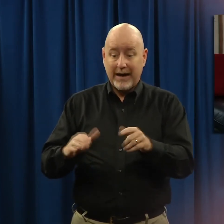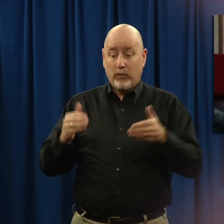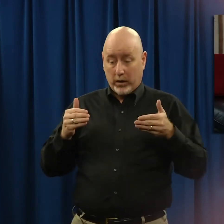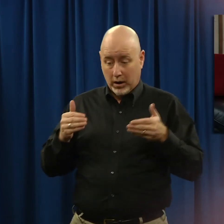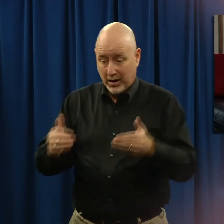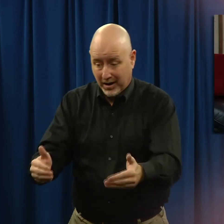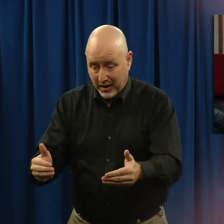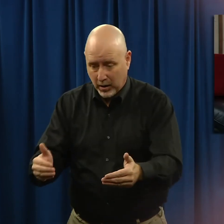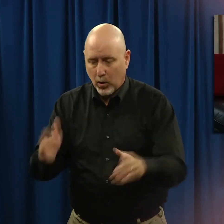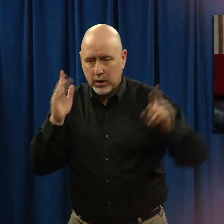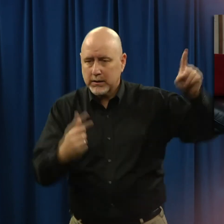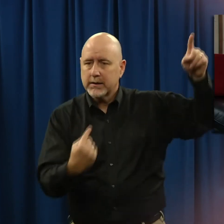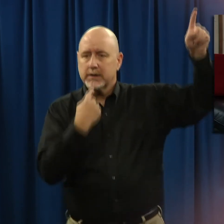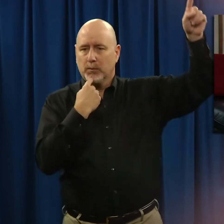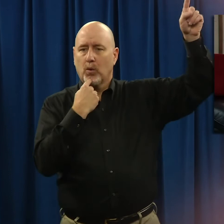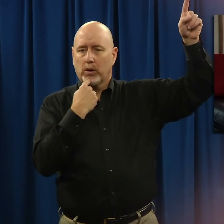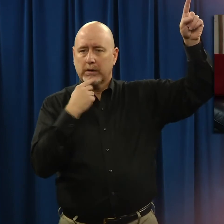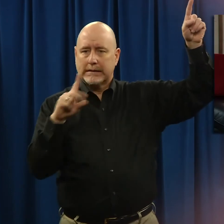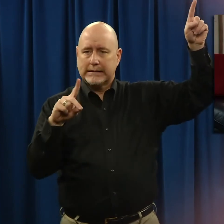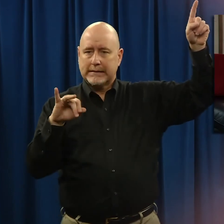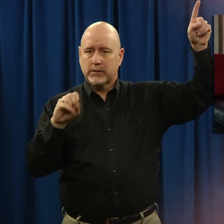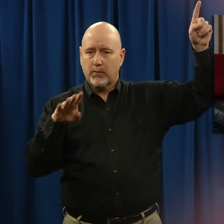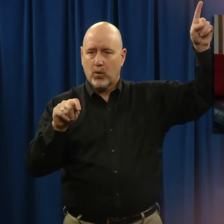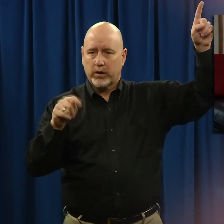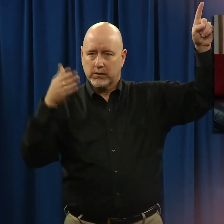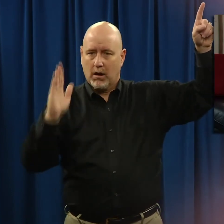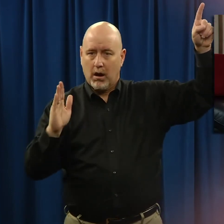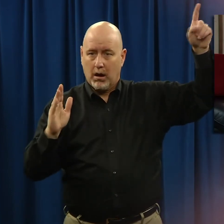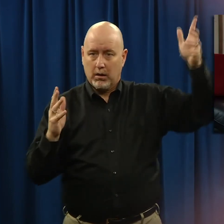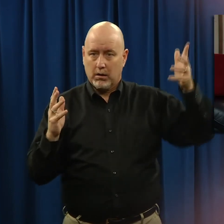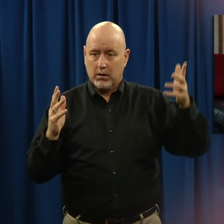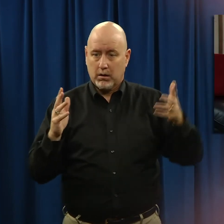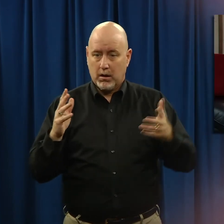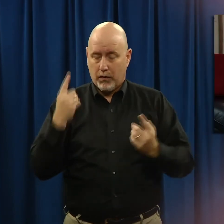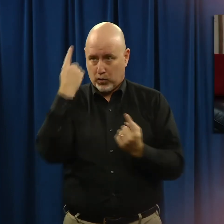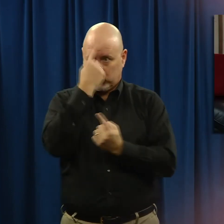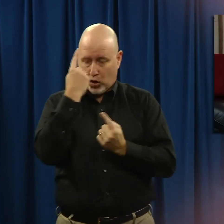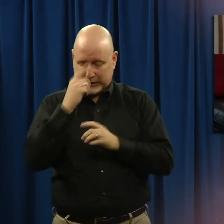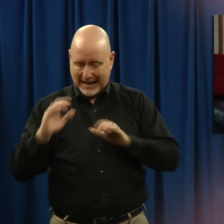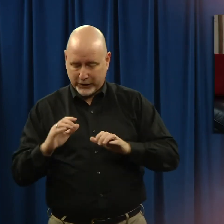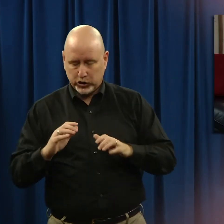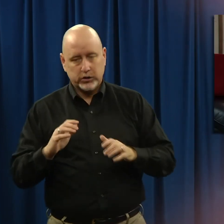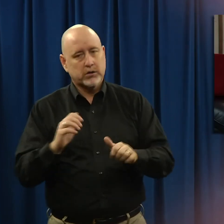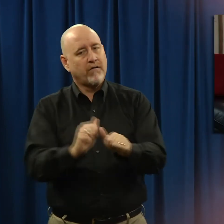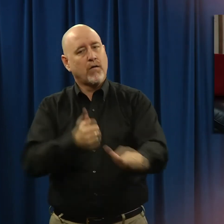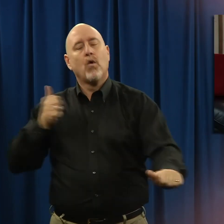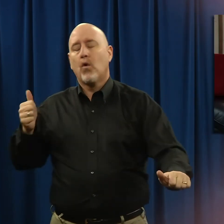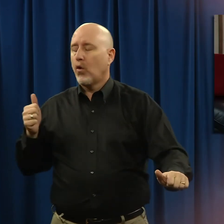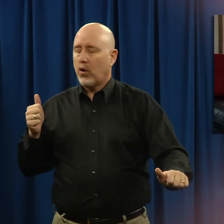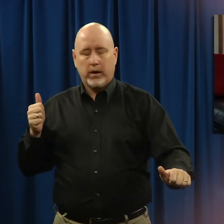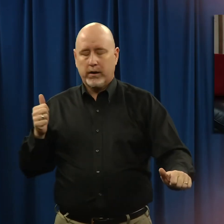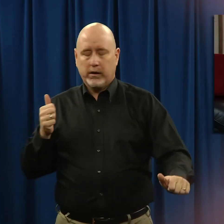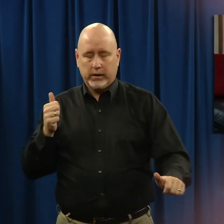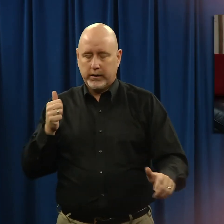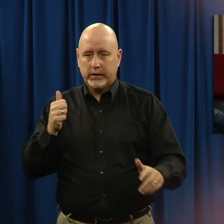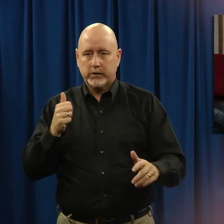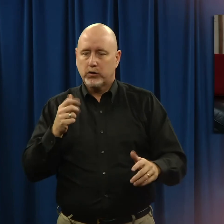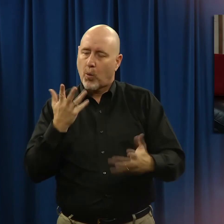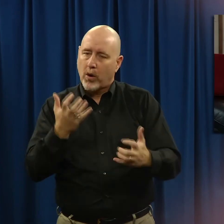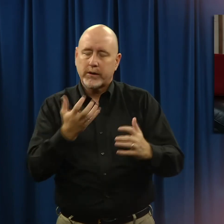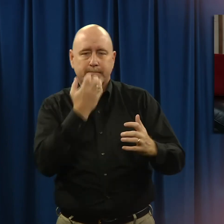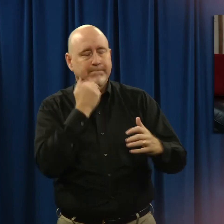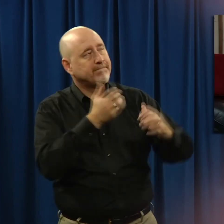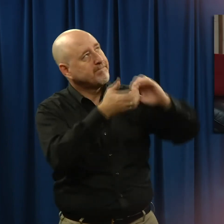disappoint God. And we need to make sure that these thoughts and these actions are avoided at all cost in order to keep